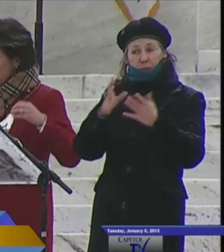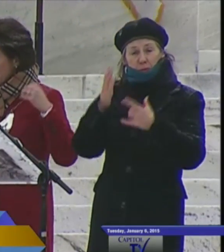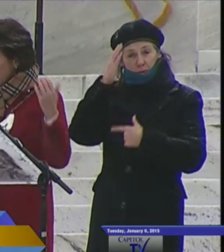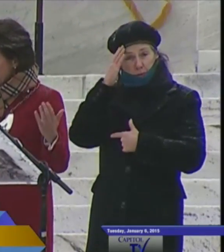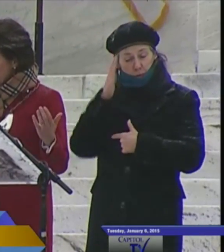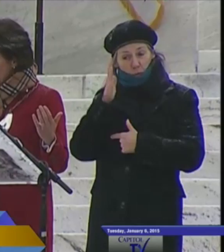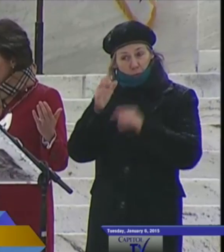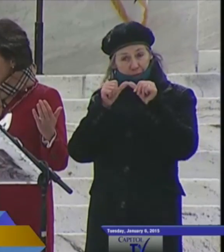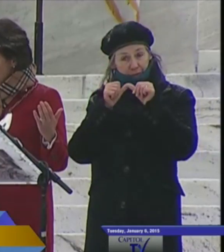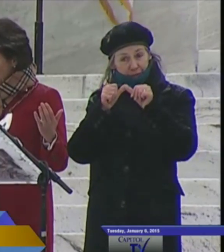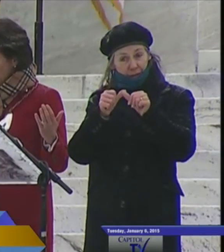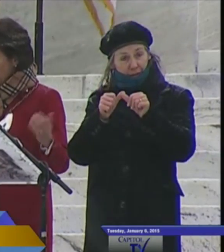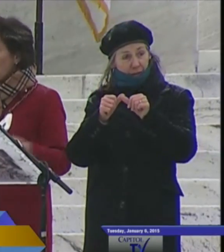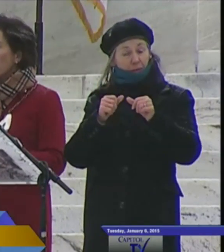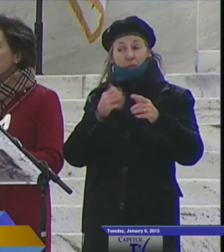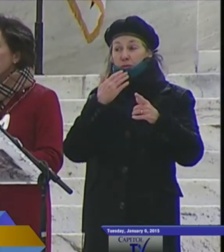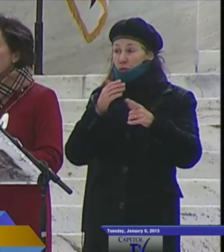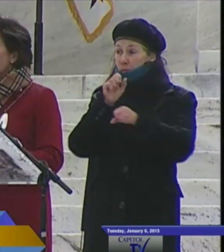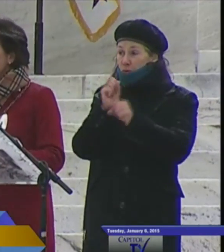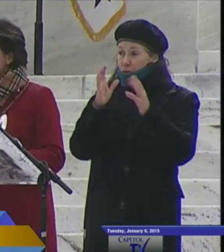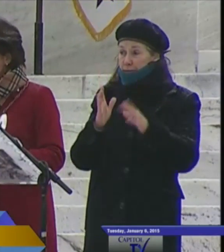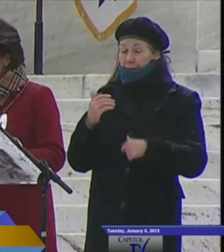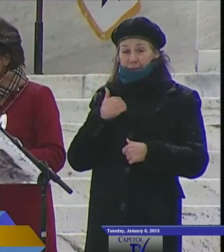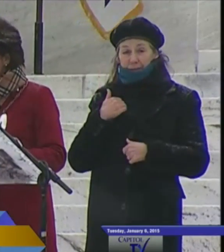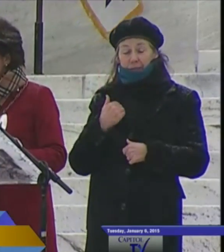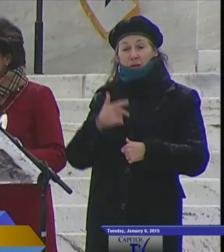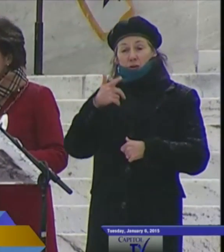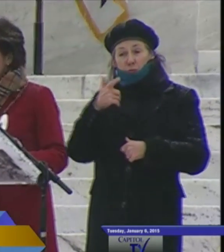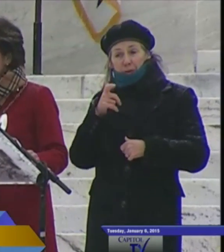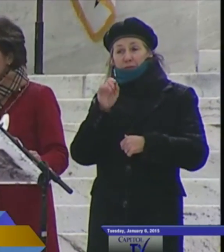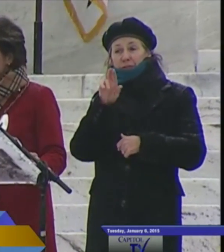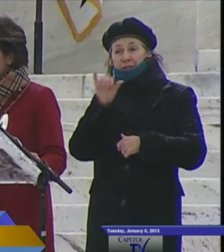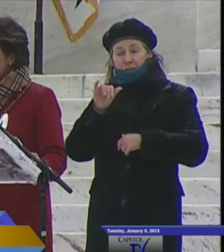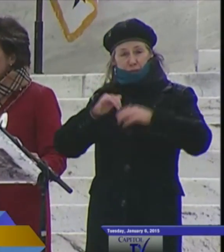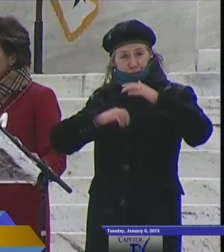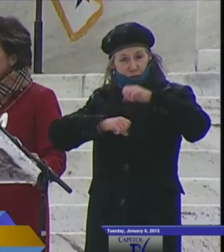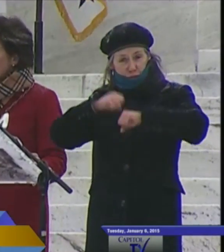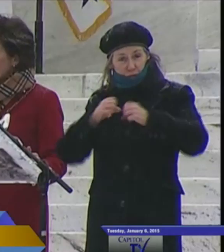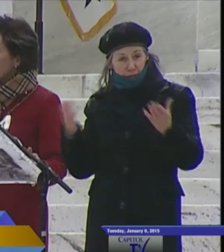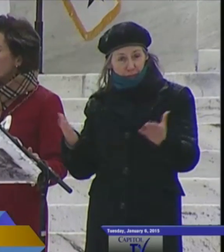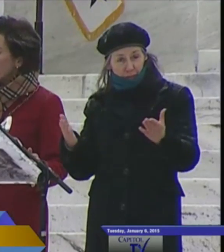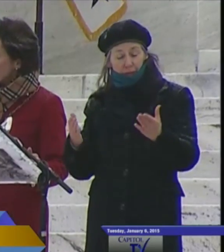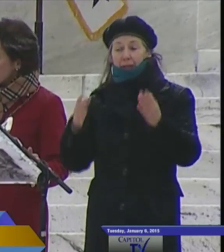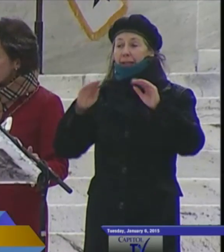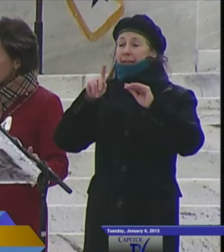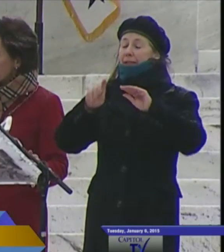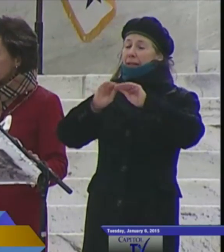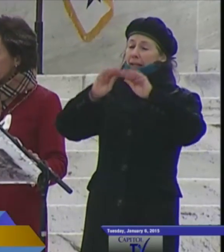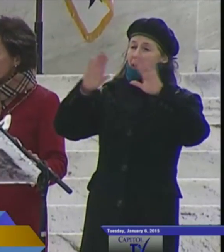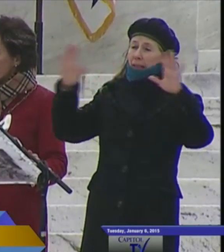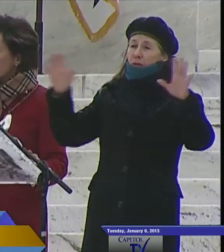be a steady supply of well-trained workers and a 21st century infrastructure. They look for clear and